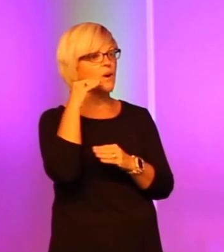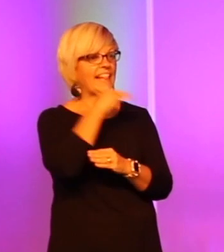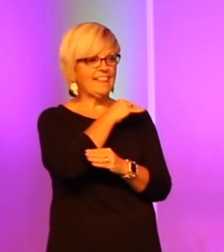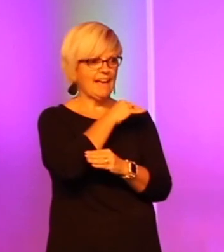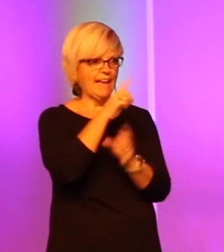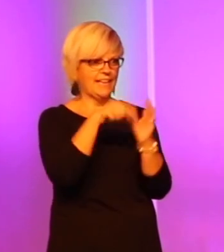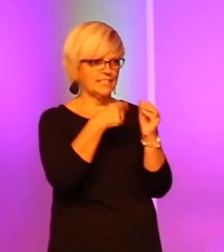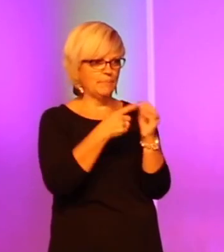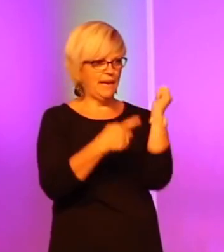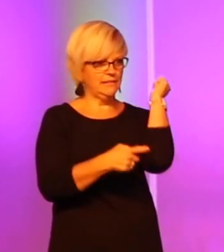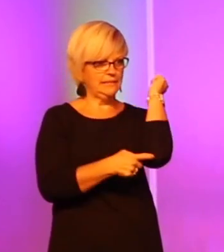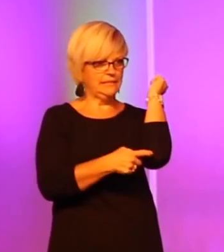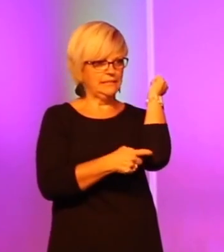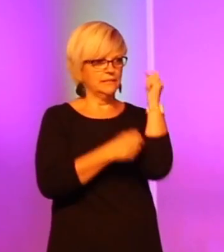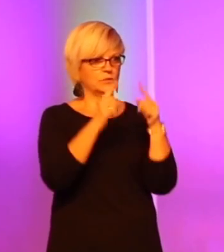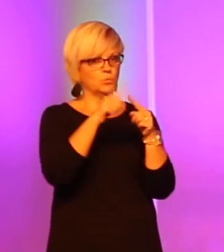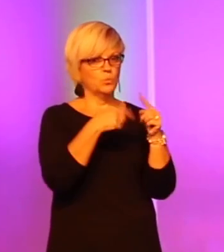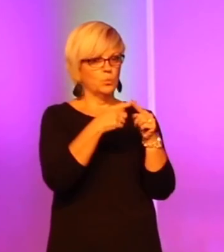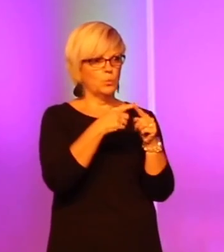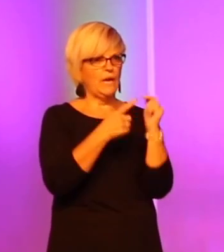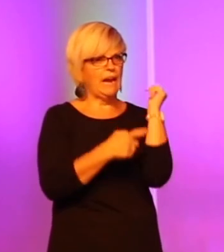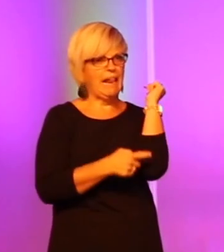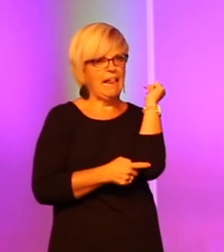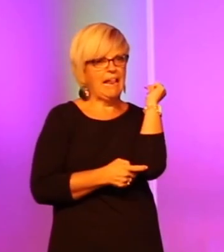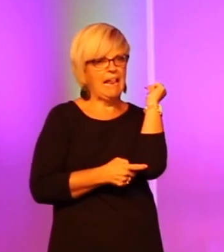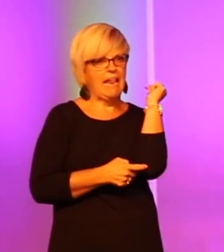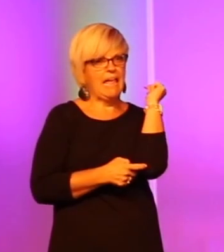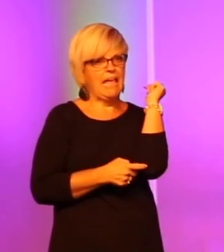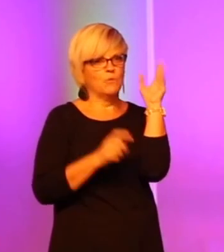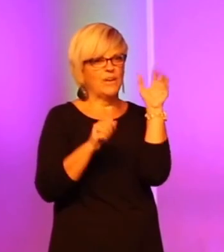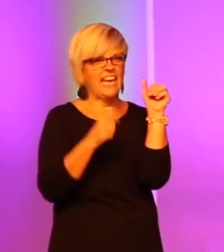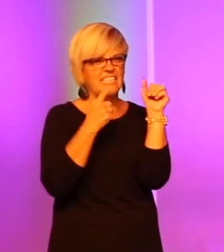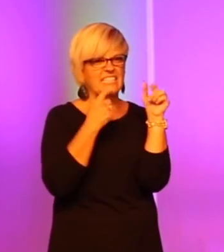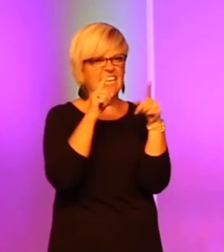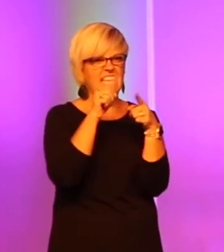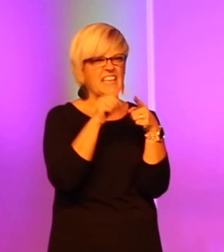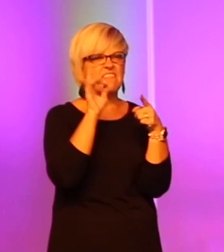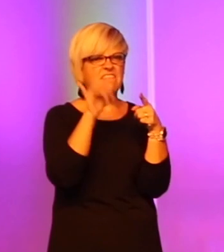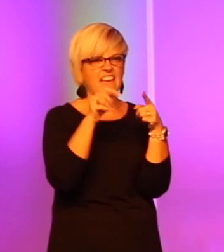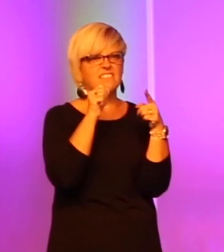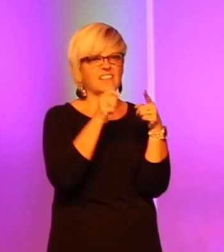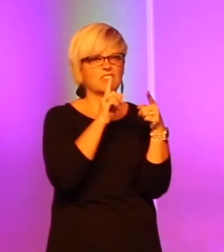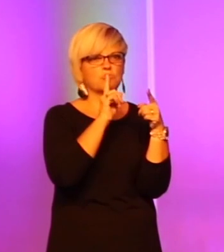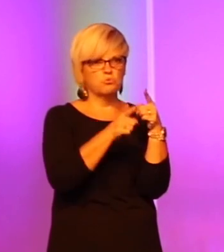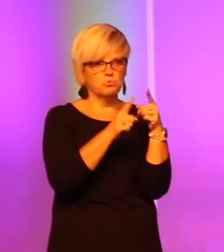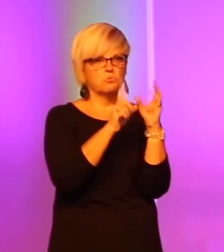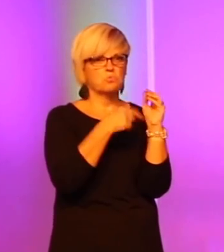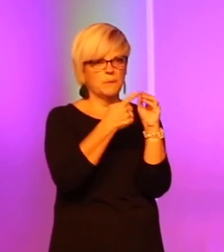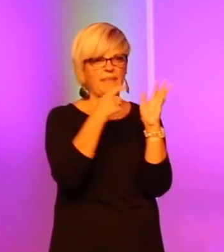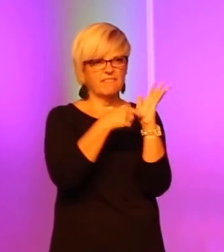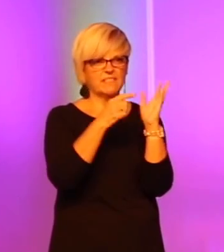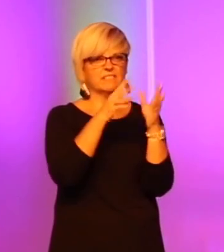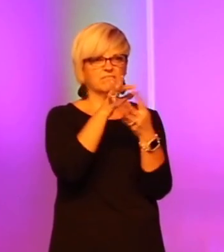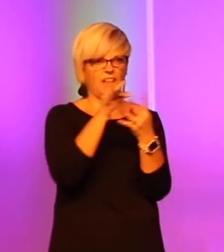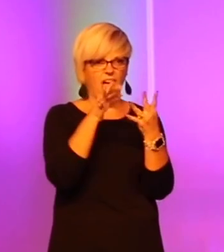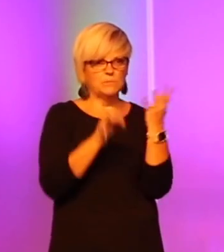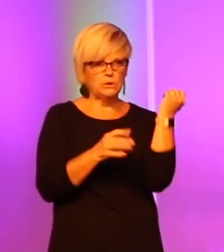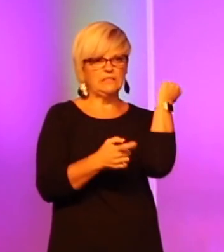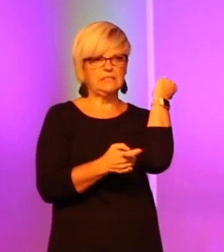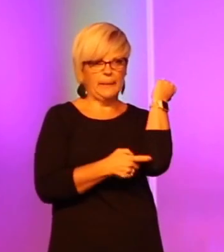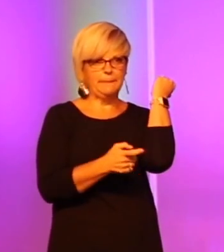What are 4 things that when temptation is staring us in the face, we can look and say, that is not true about this option?